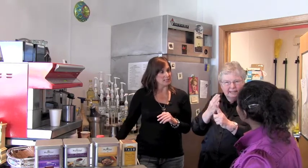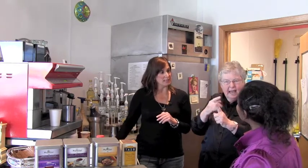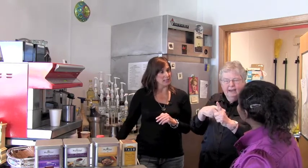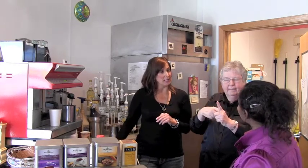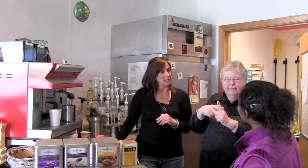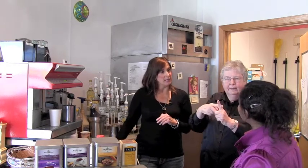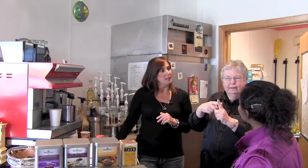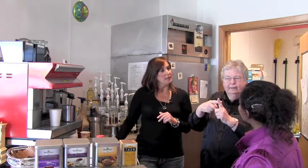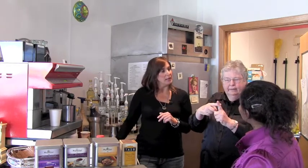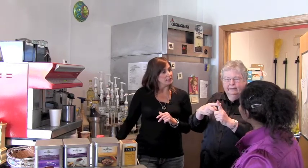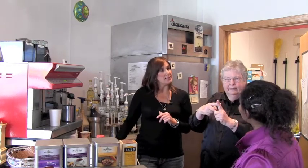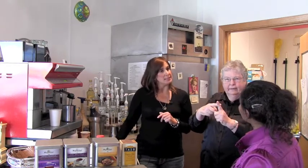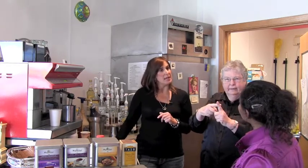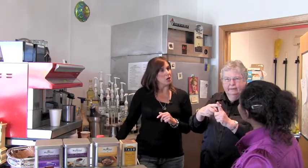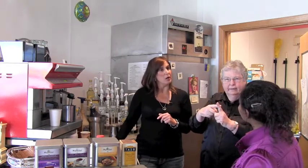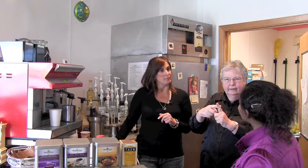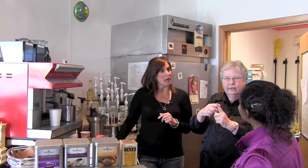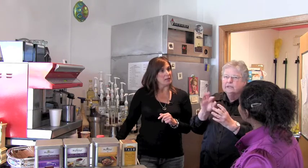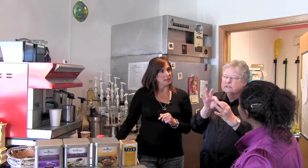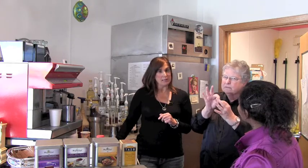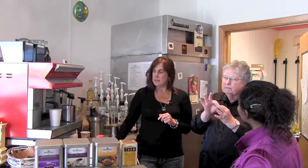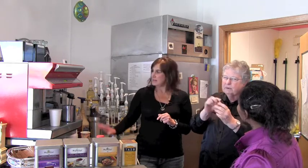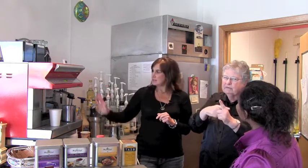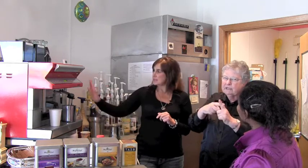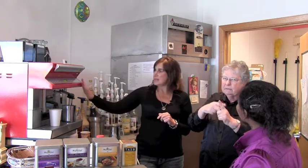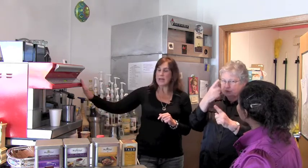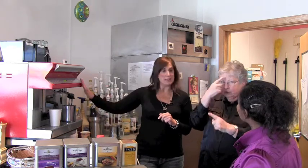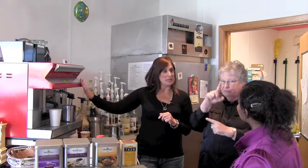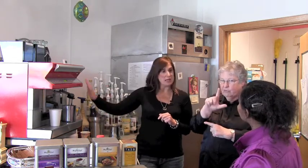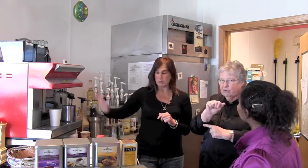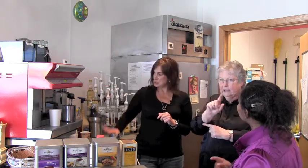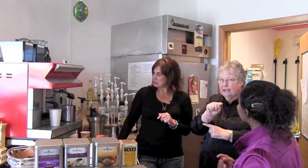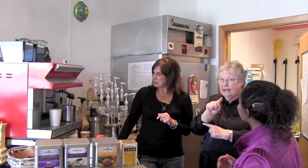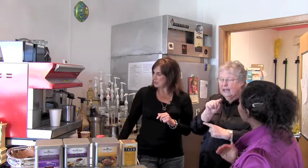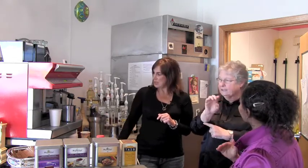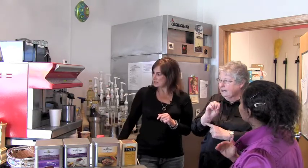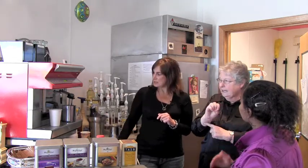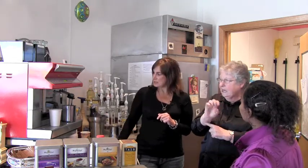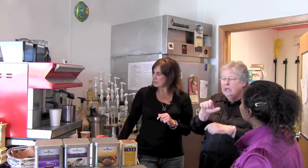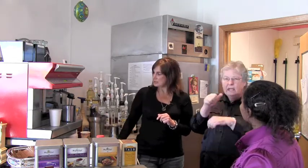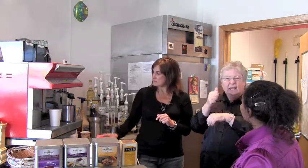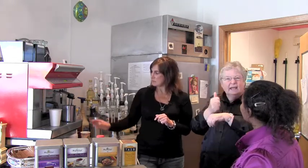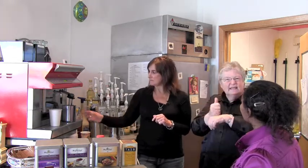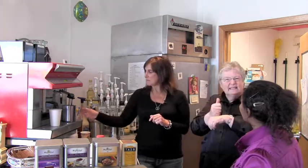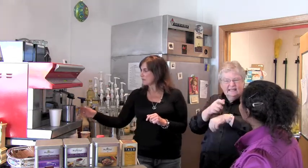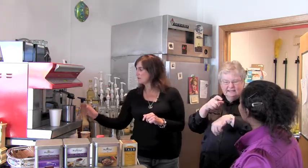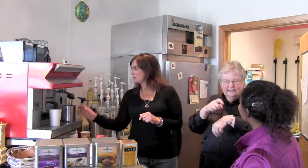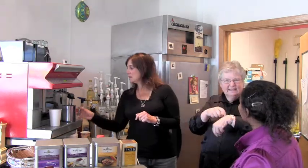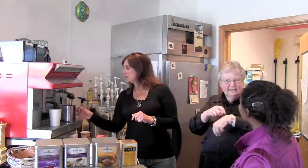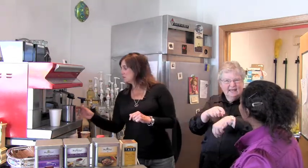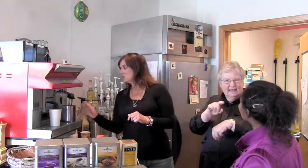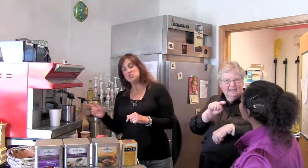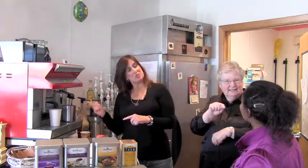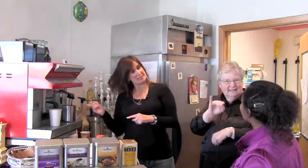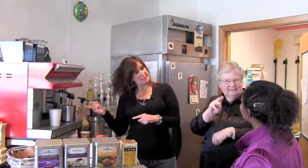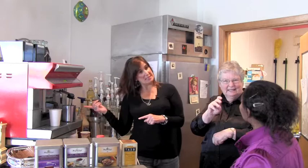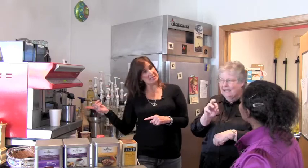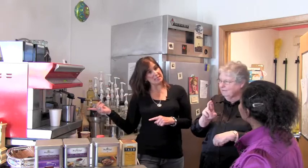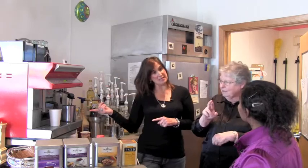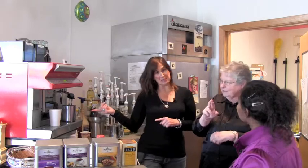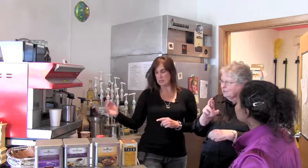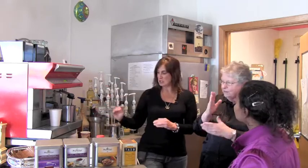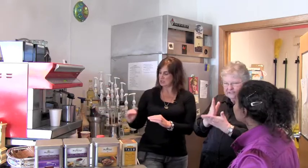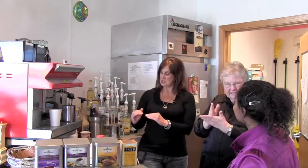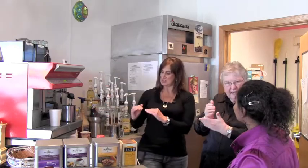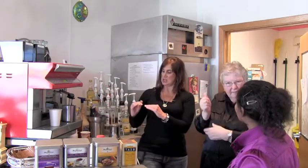making a latte. And it does that automatically. It's set on a timer to do that. So as you can